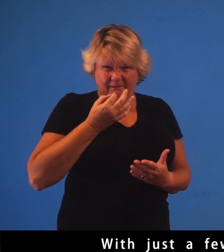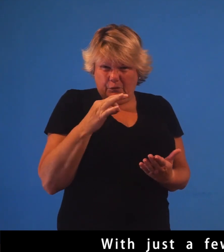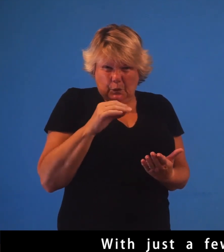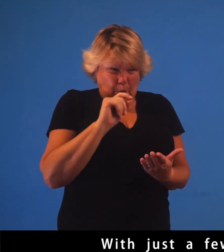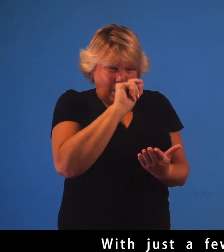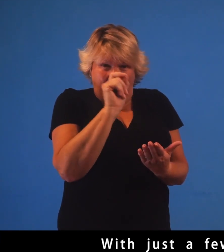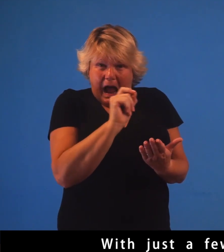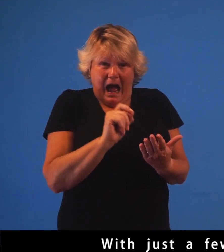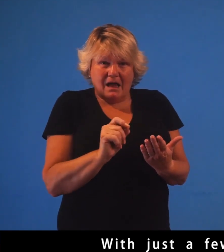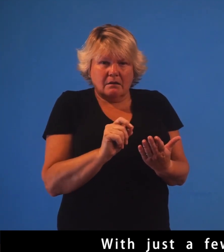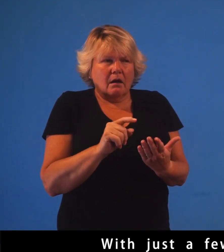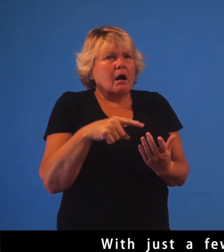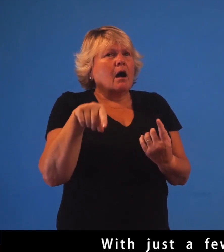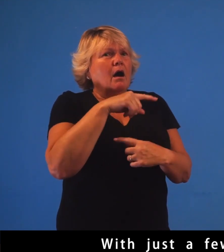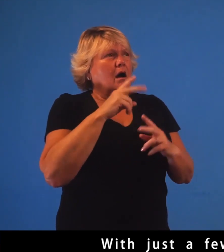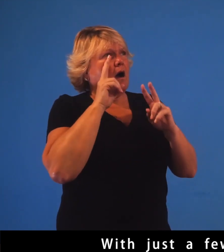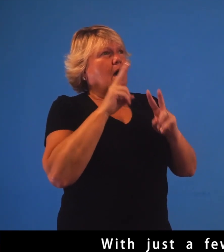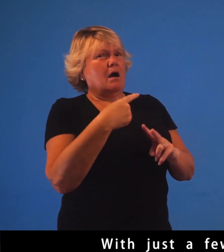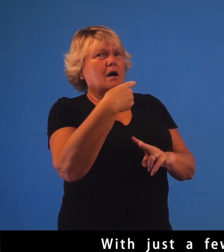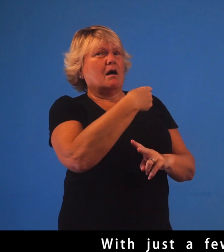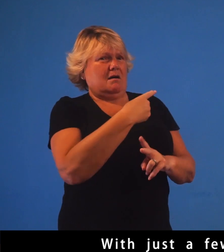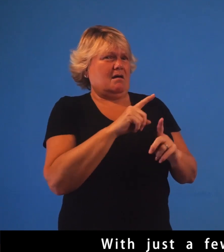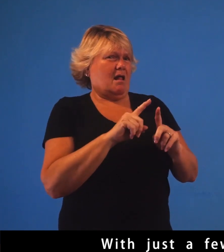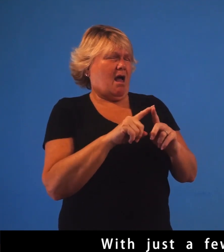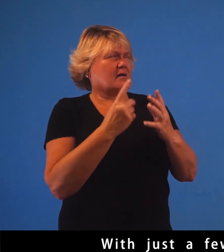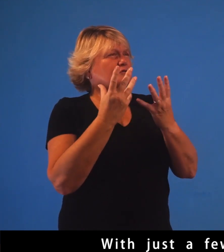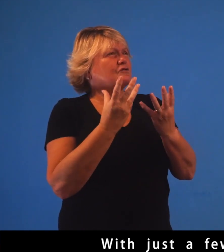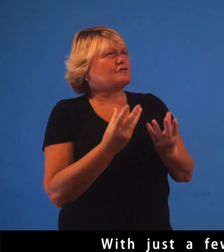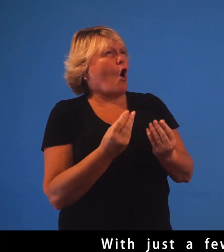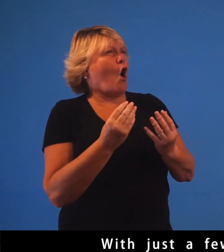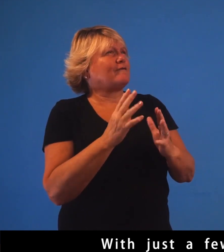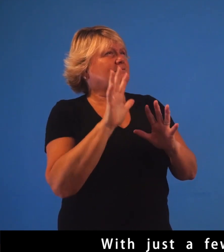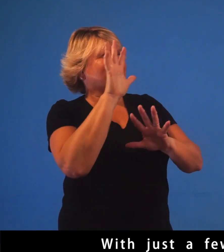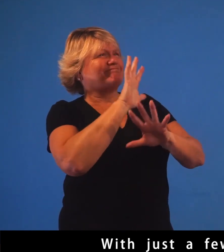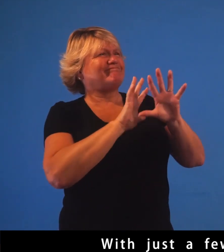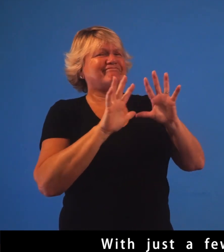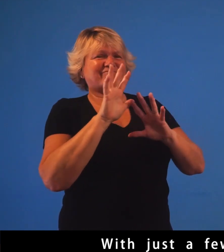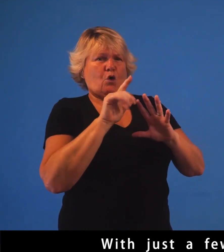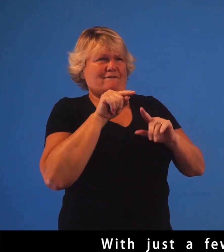With just a few lines, he gives us a tender image of the elderly saint.